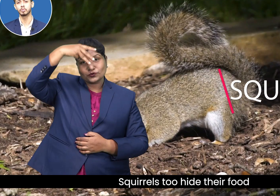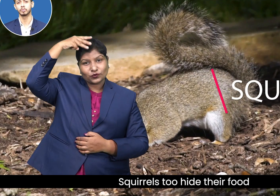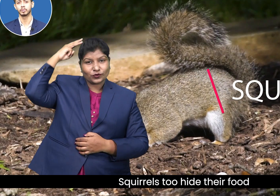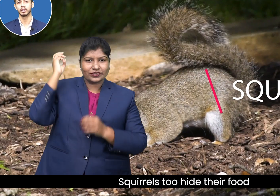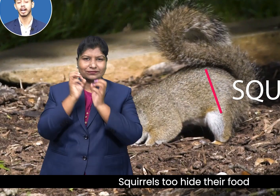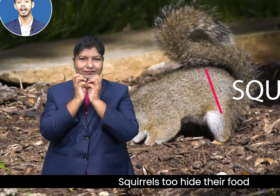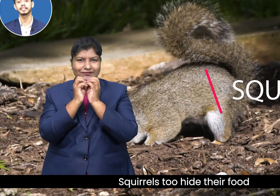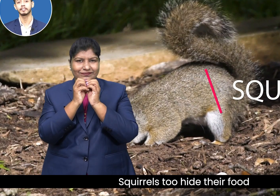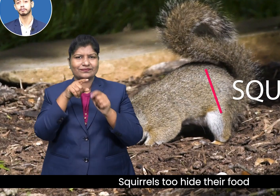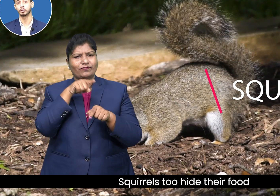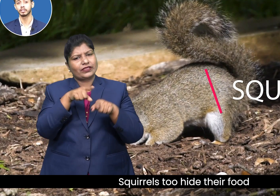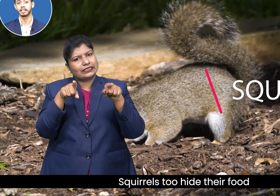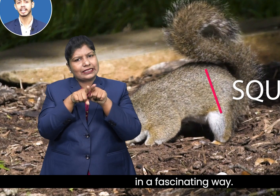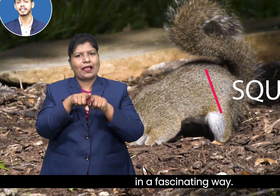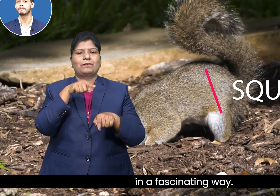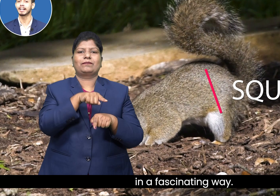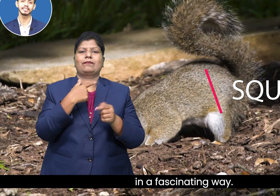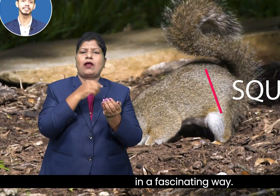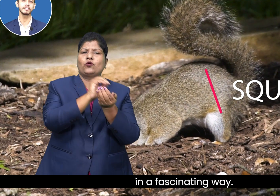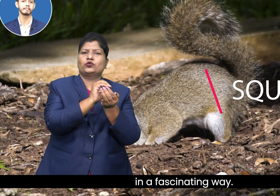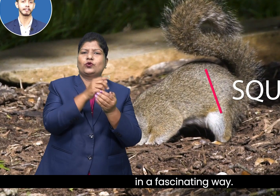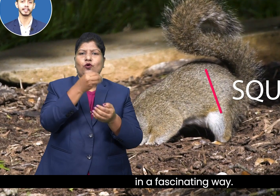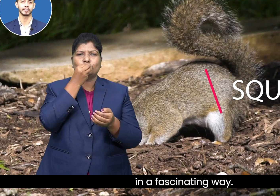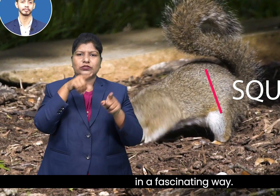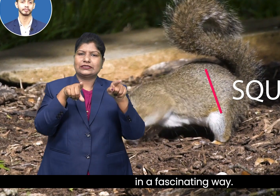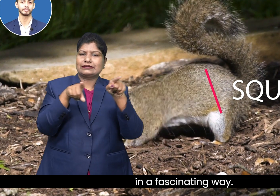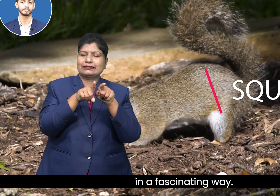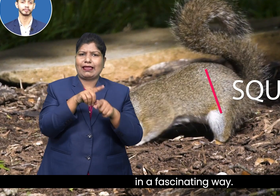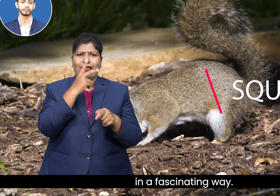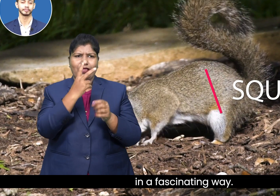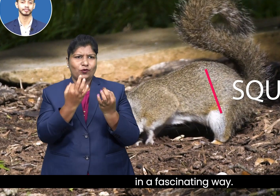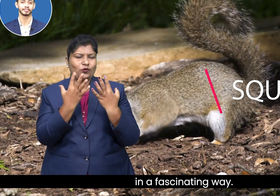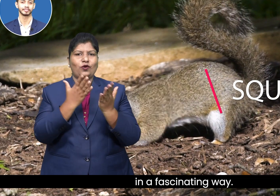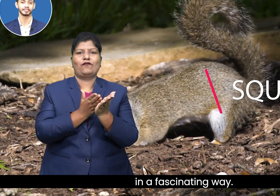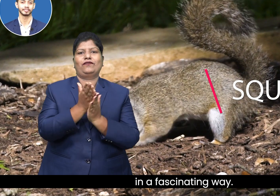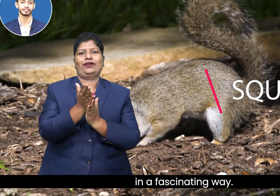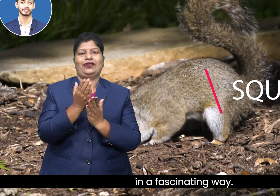Squirrels too hide their food in a fascinating way.